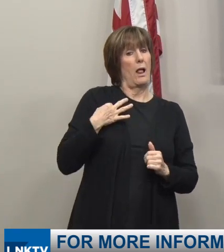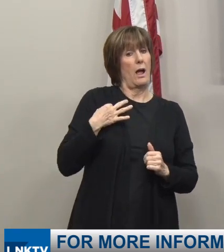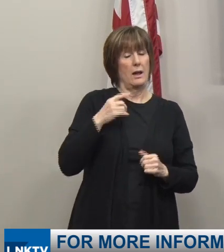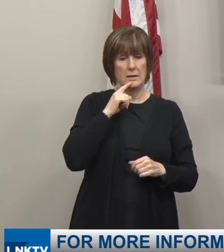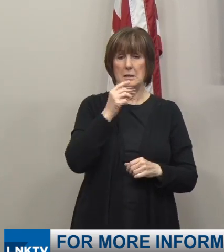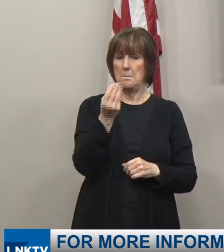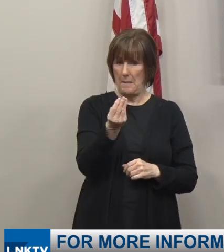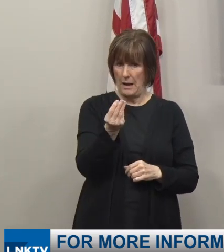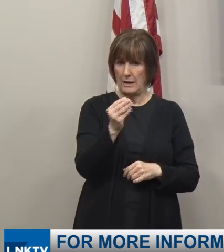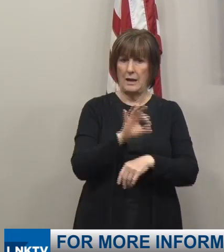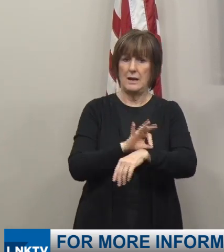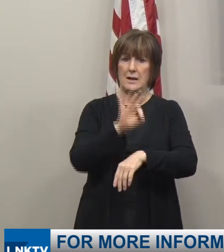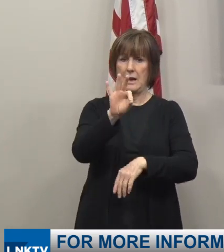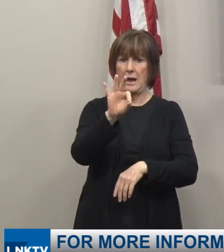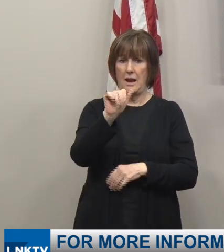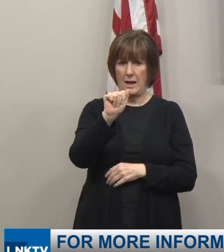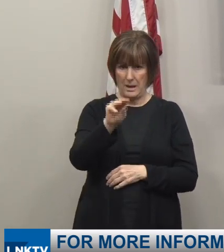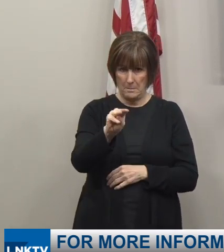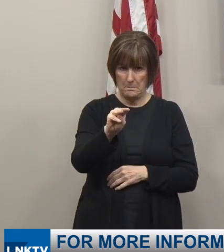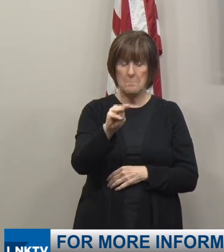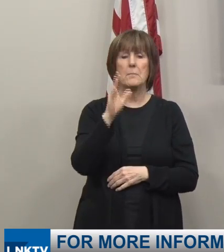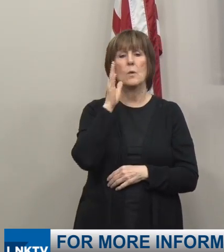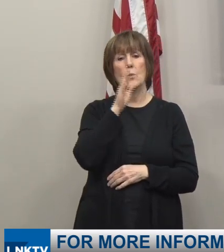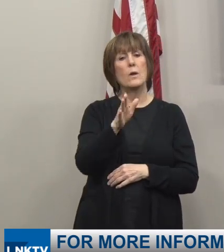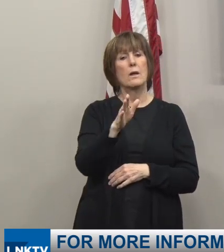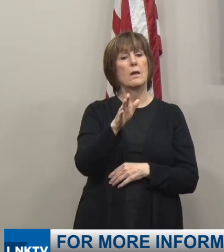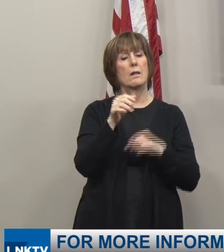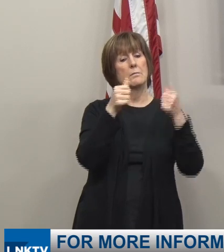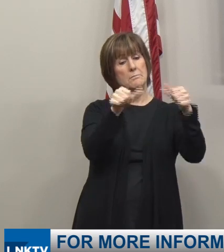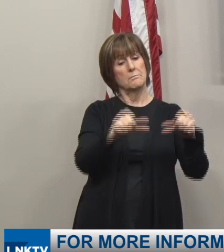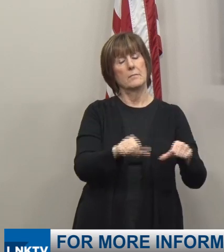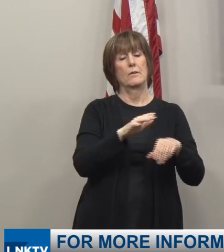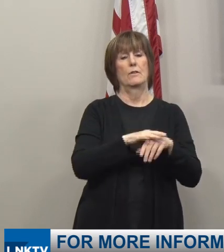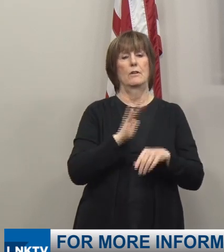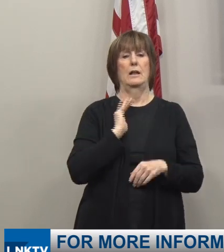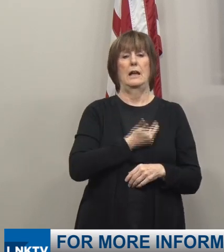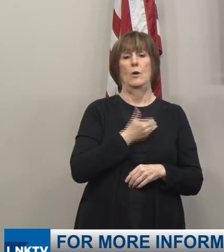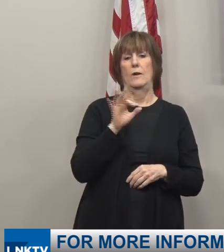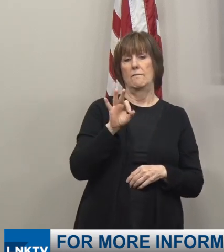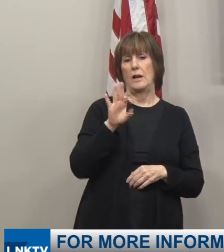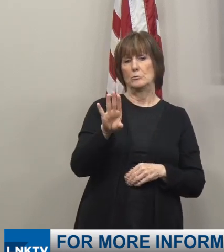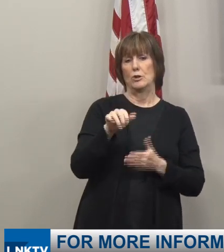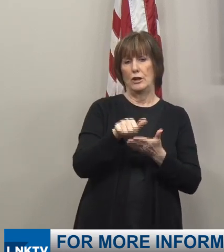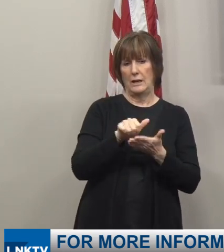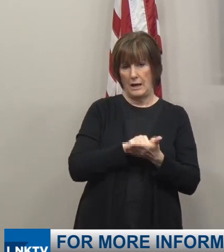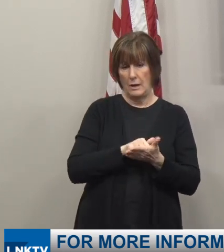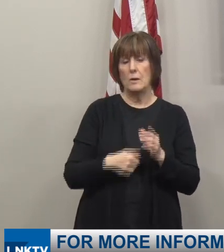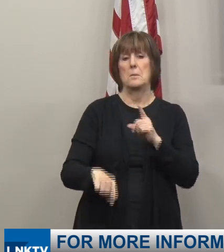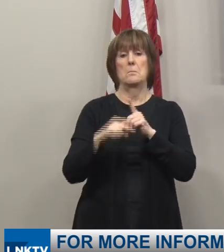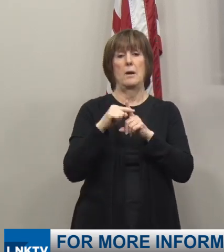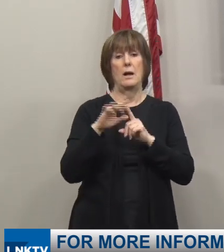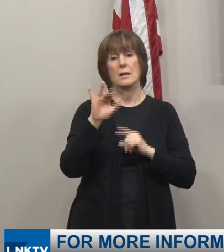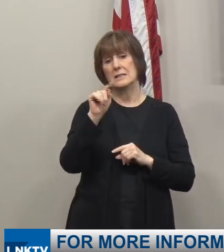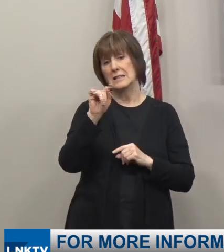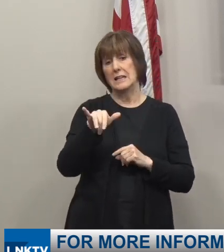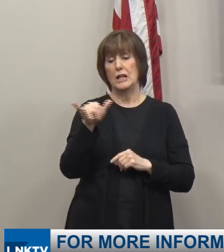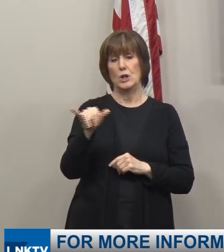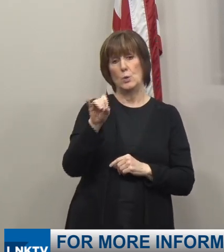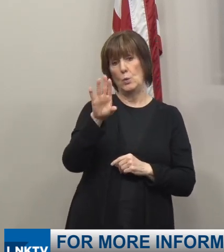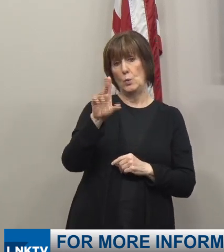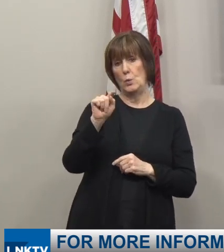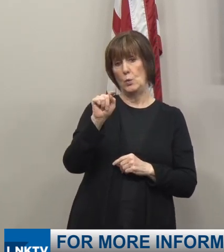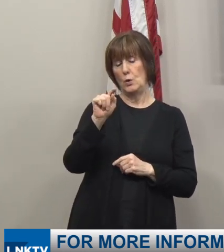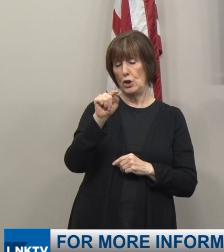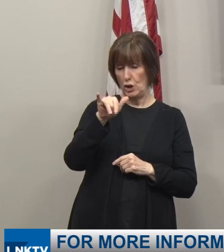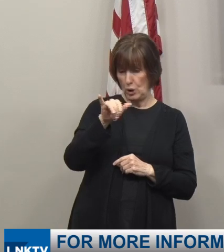is Monday at 9 a.m., and we will be putting that available on the City of Lincoln's Facebook account, as well as on the city's YouTube account